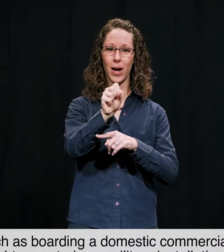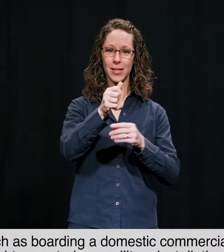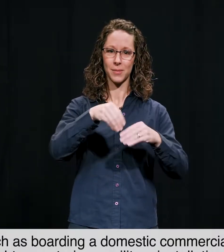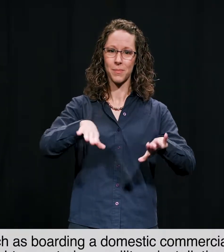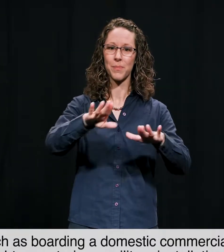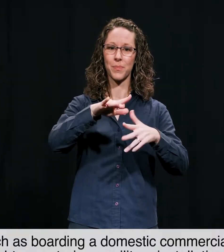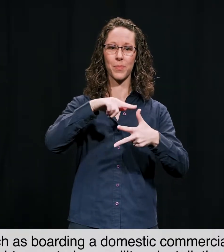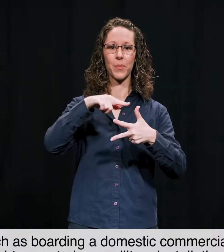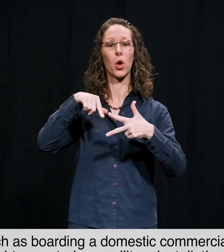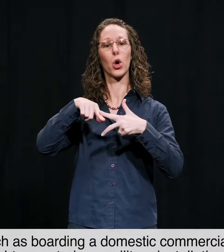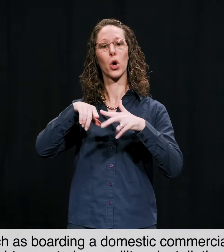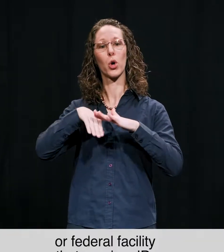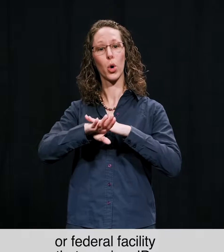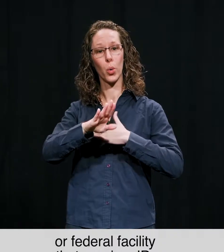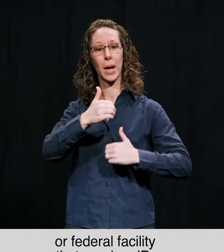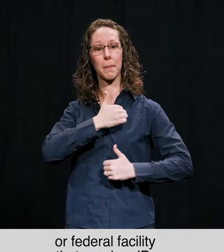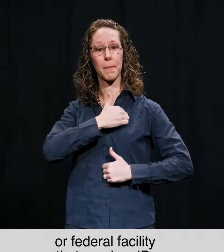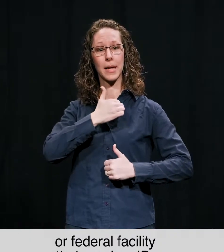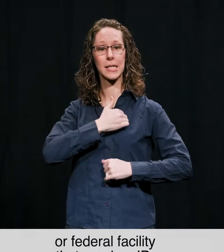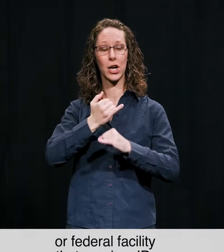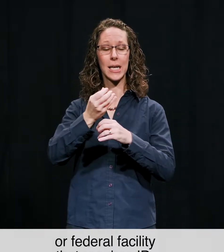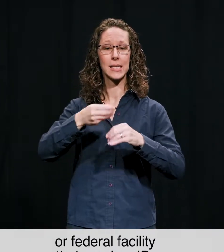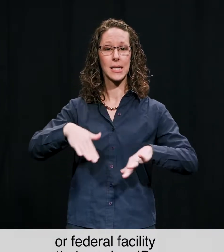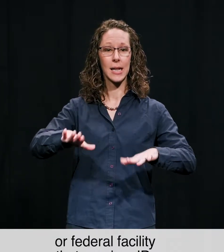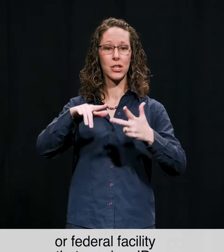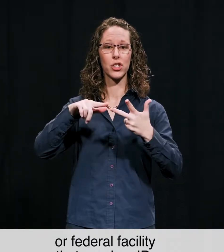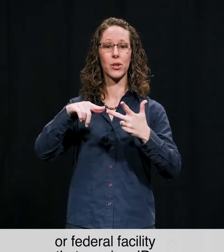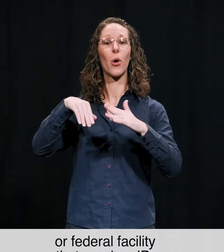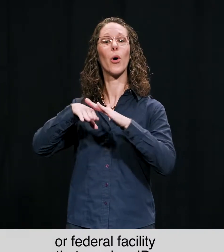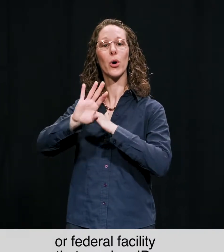military installation or federal facility that requires ID.